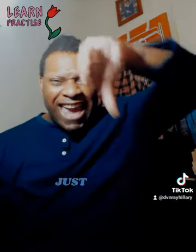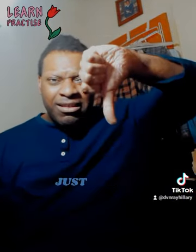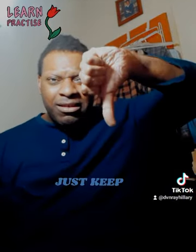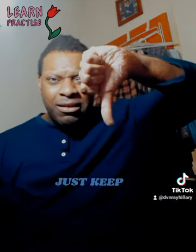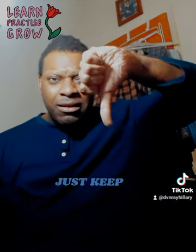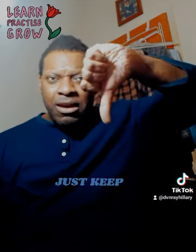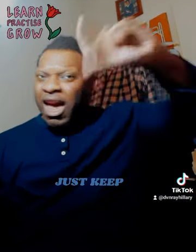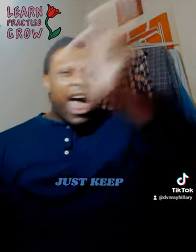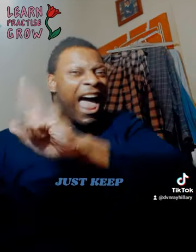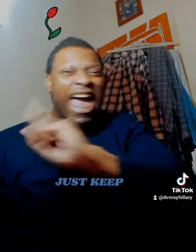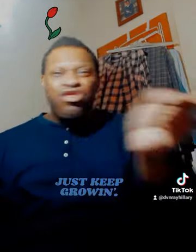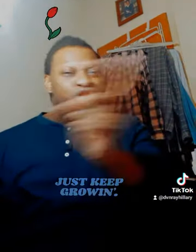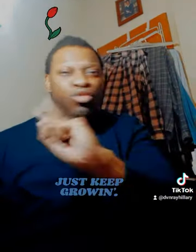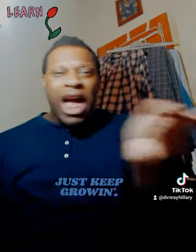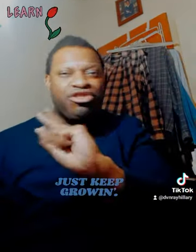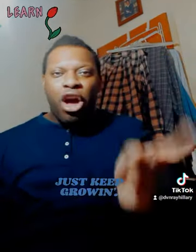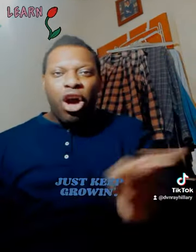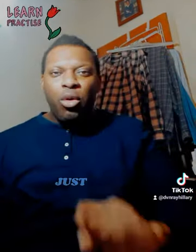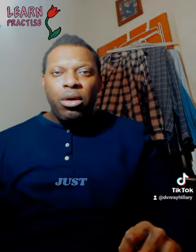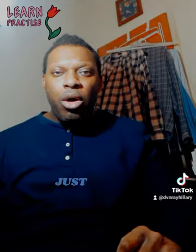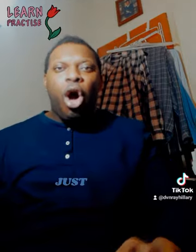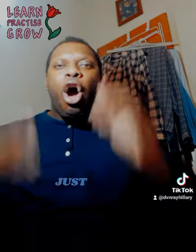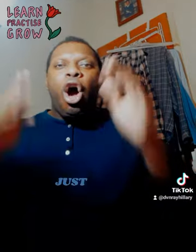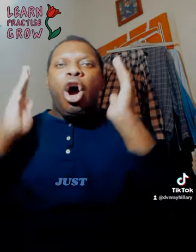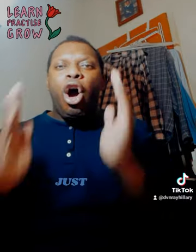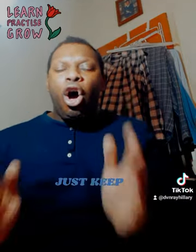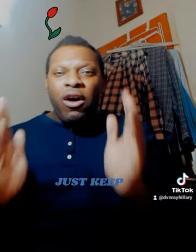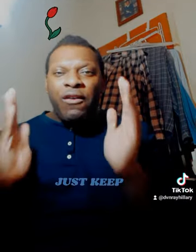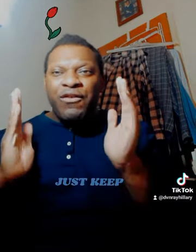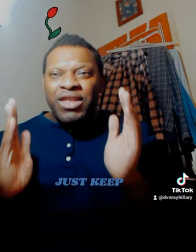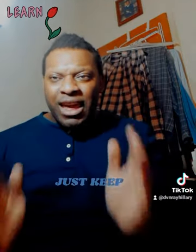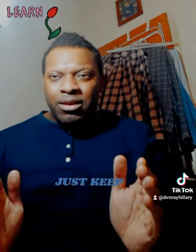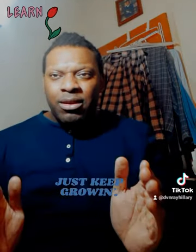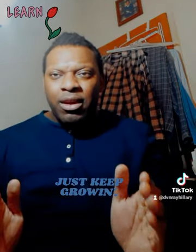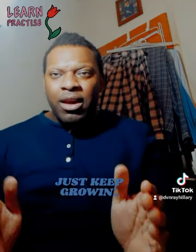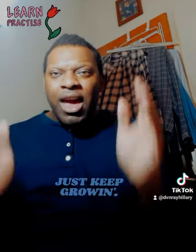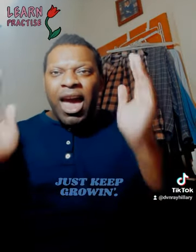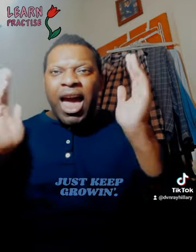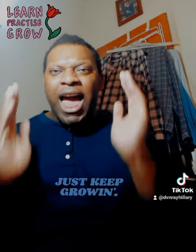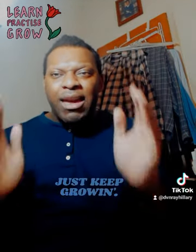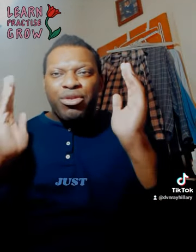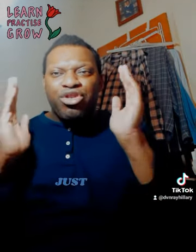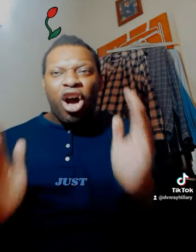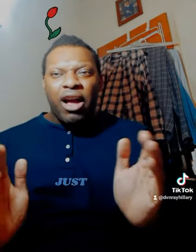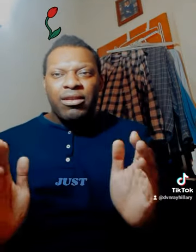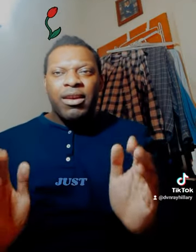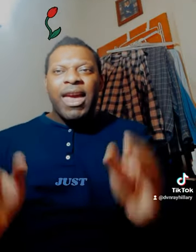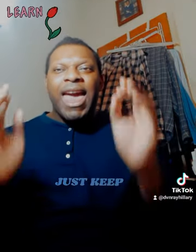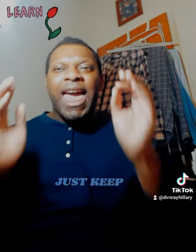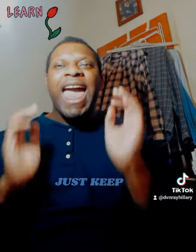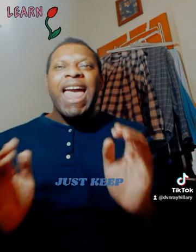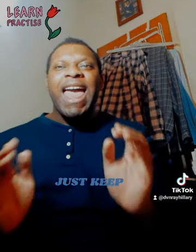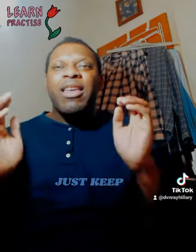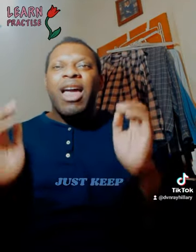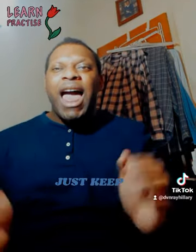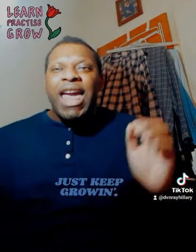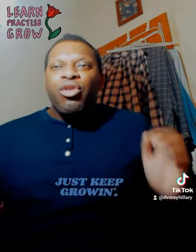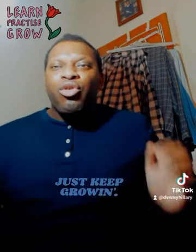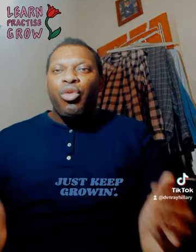hate, I do not know. All of this I am taught as I grow.